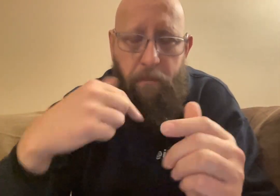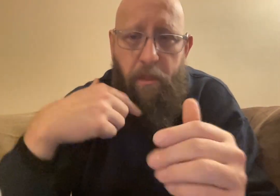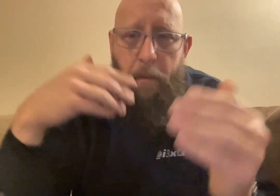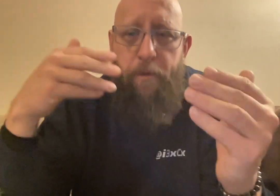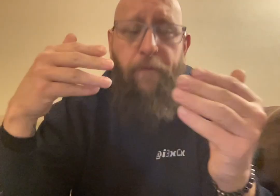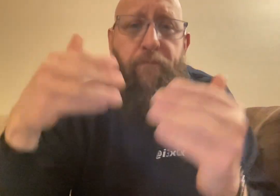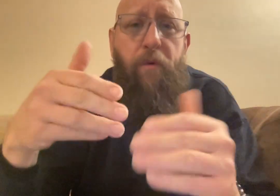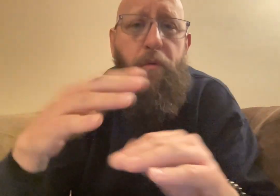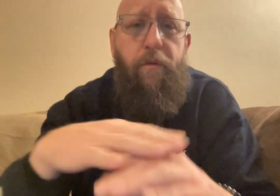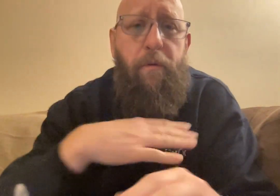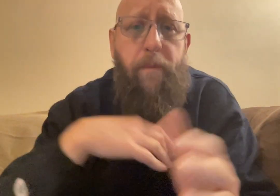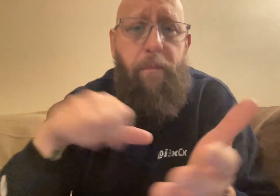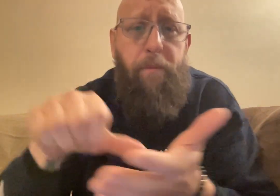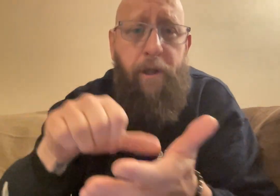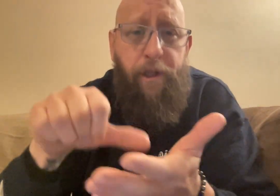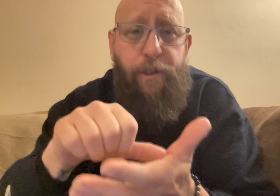I'm going to focus on my page,